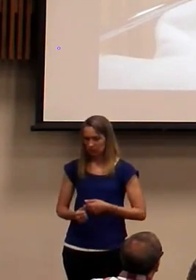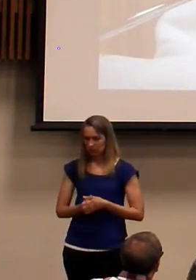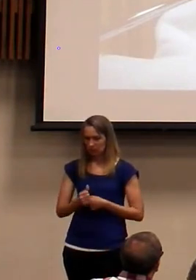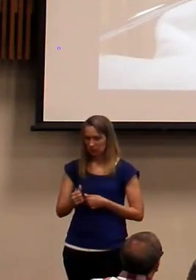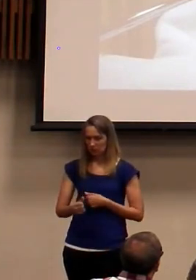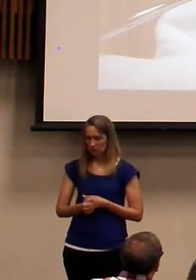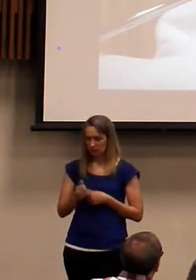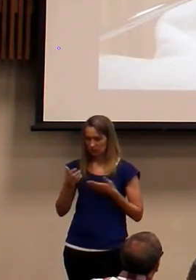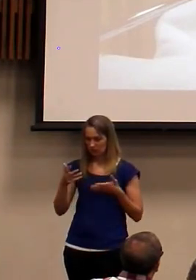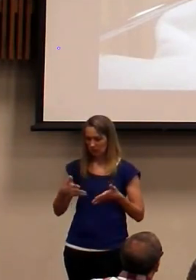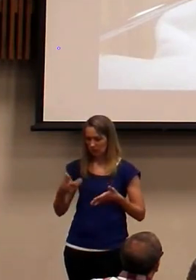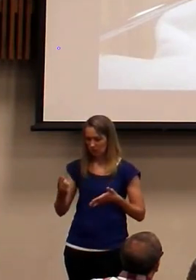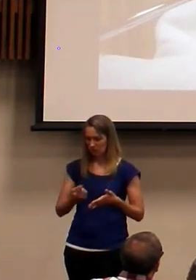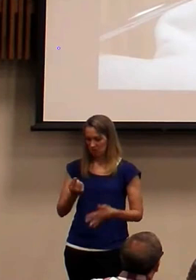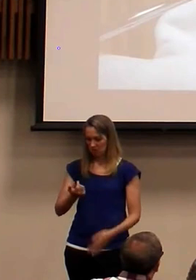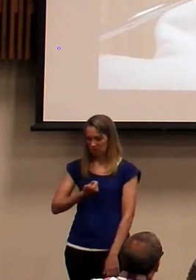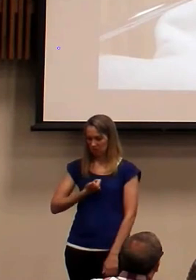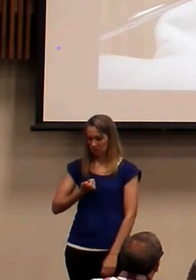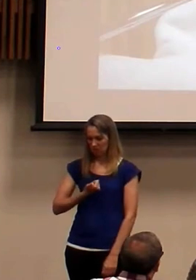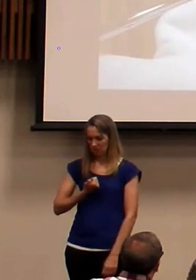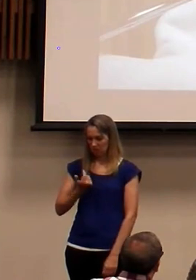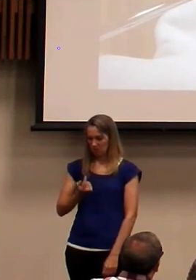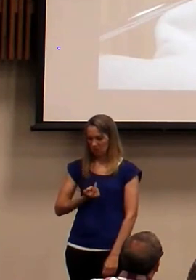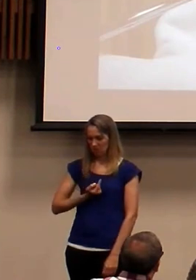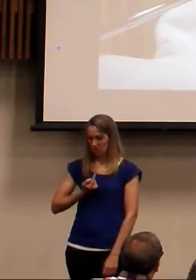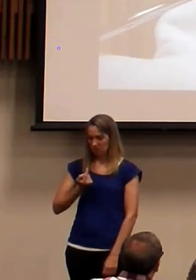You're left alone with yourself.